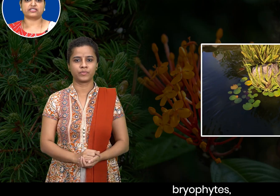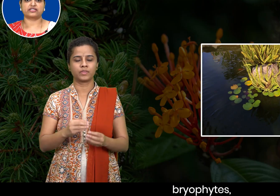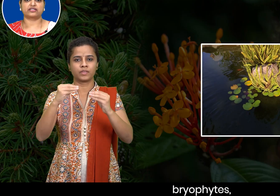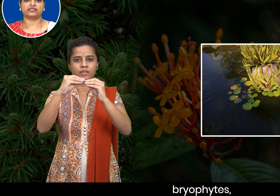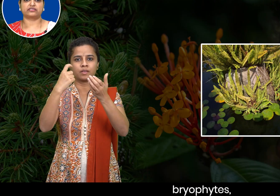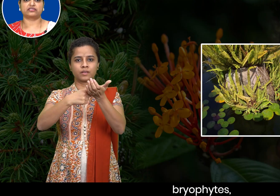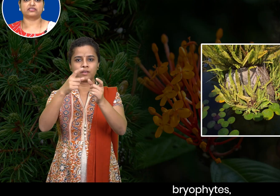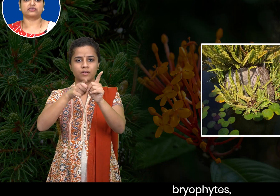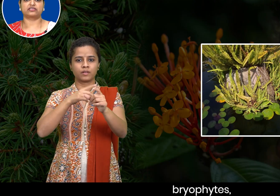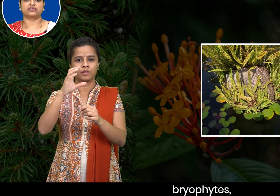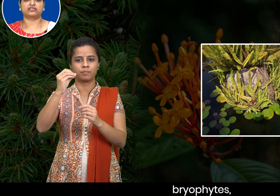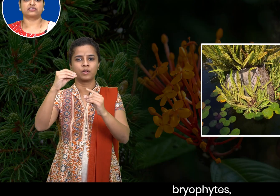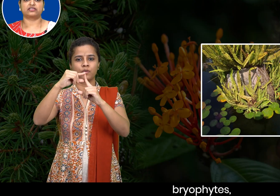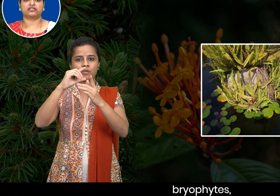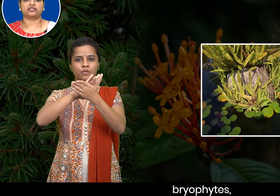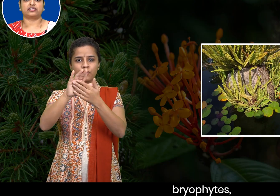bryophytes